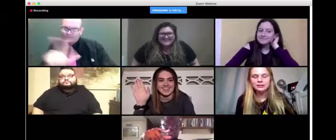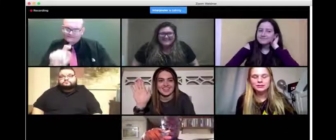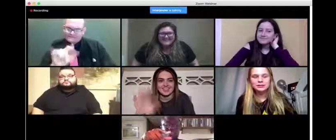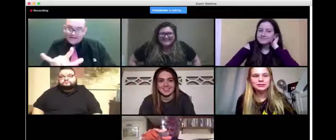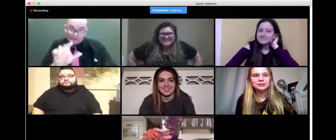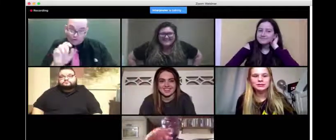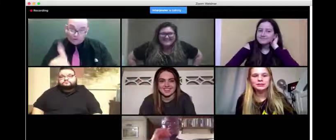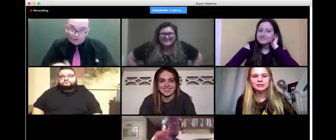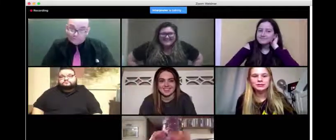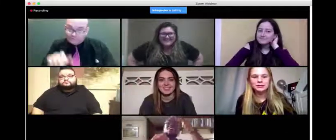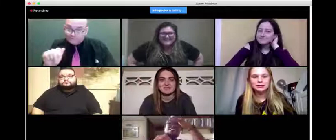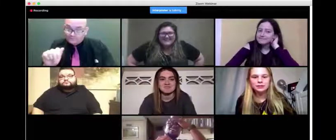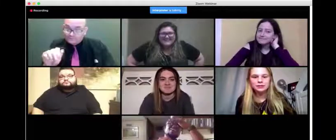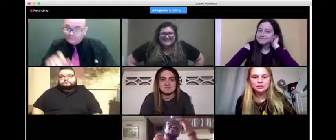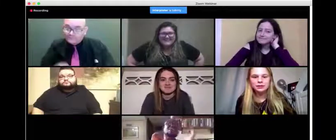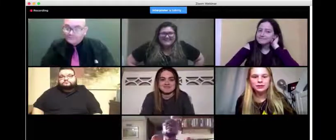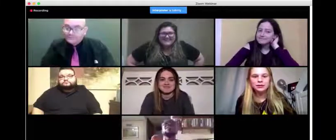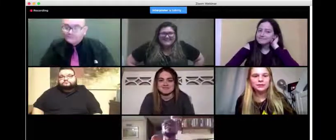Like, for example, on TikTok,